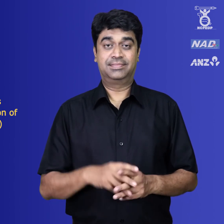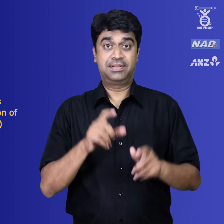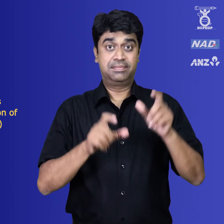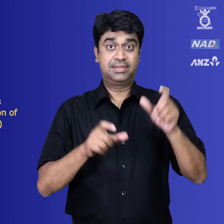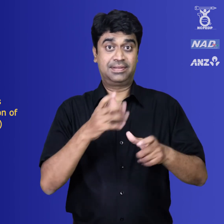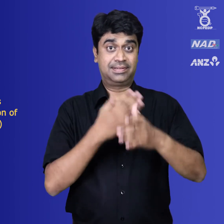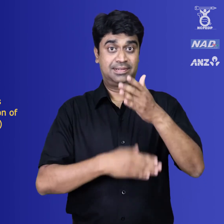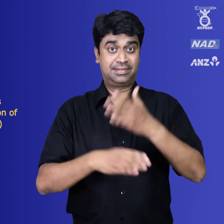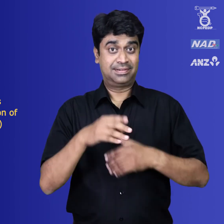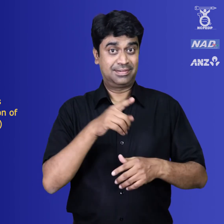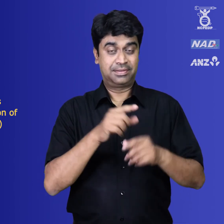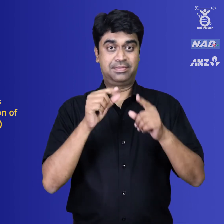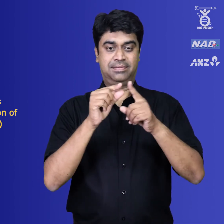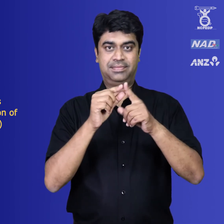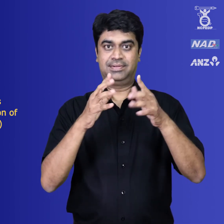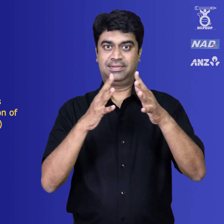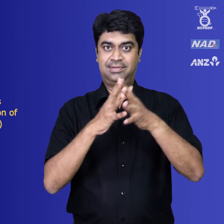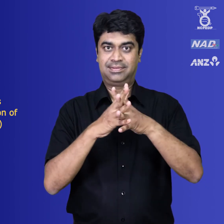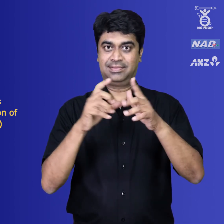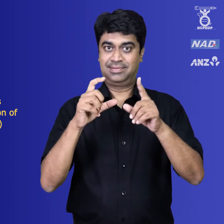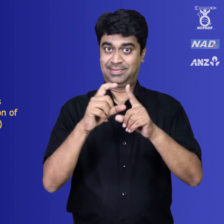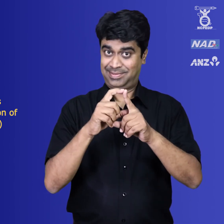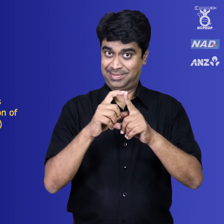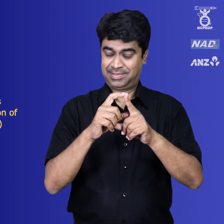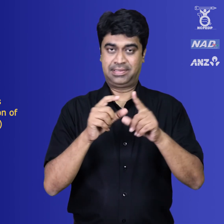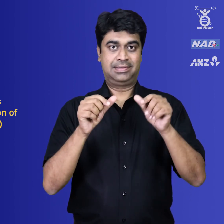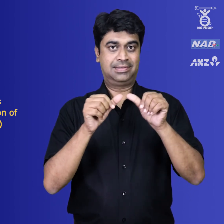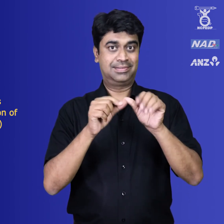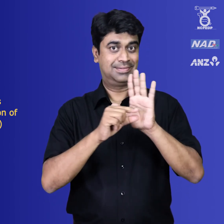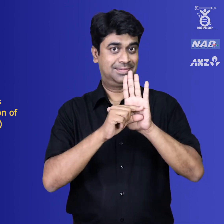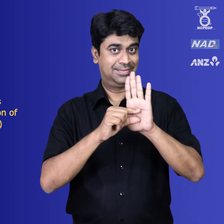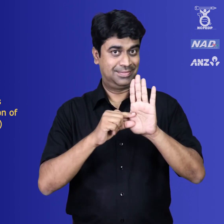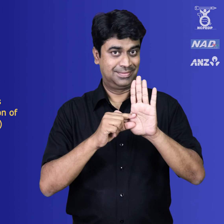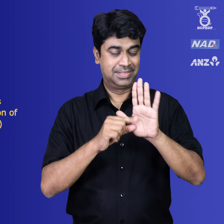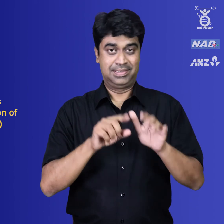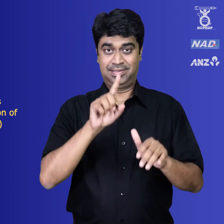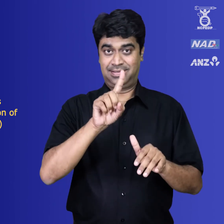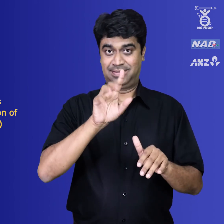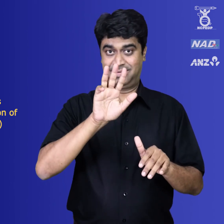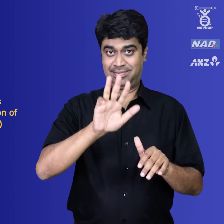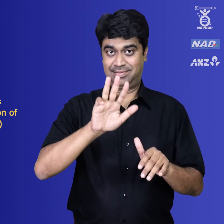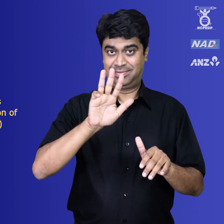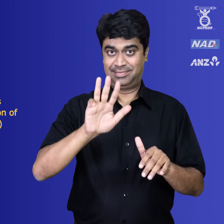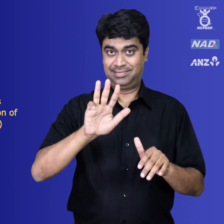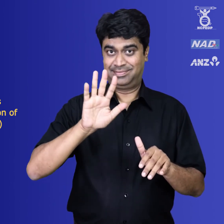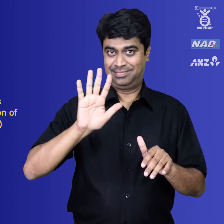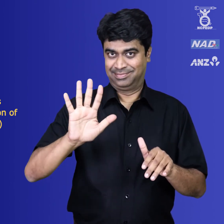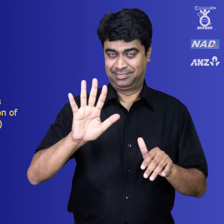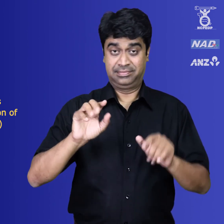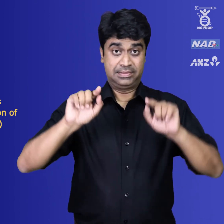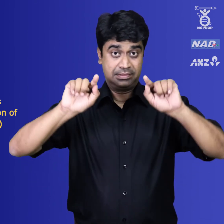The Persons with Disabilities Equal Opportunity Protection of Rights and Full Participation